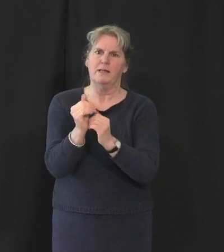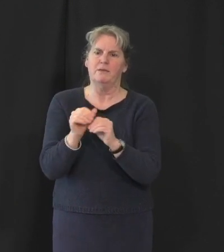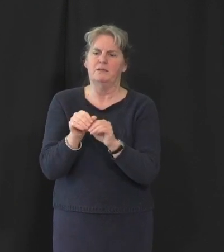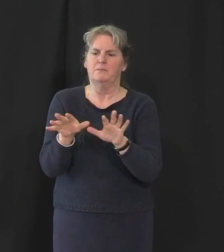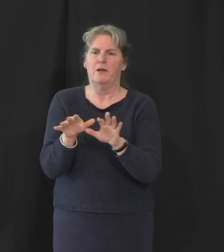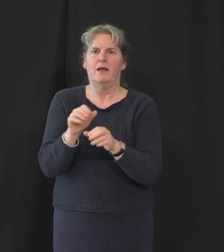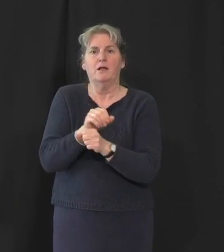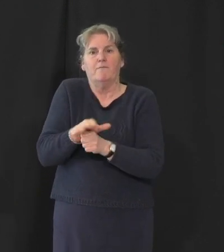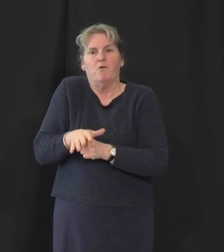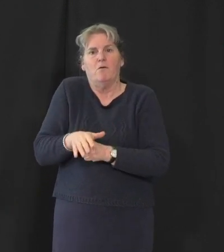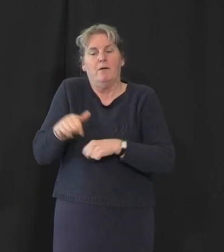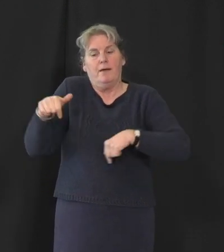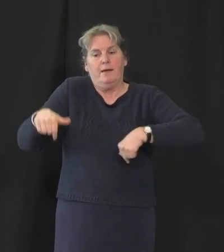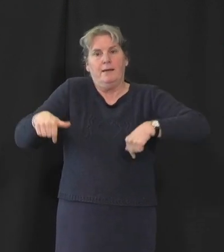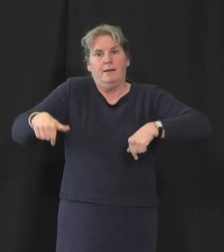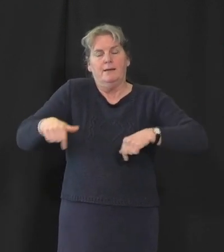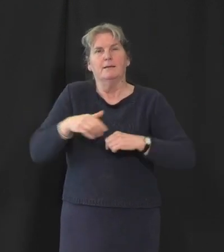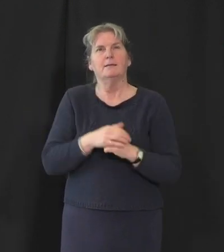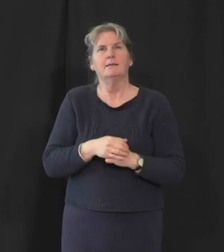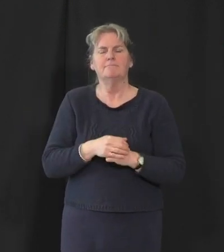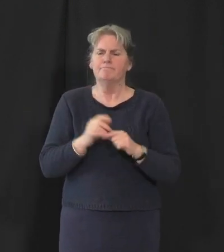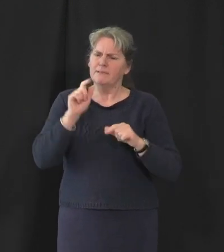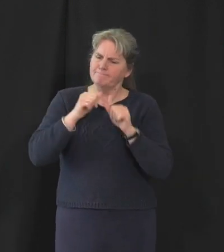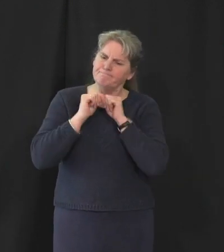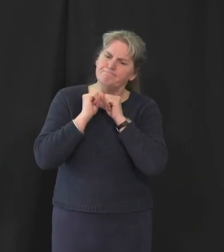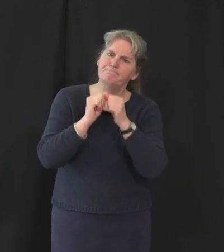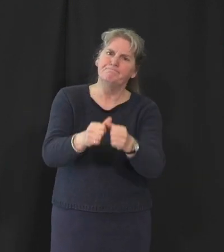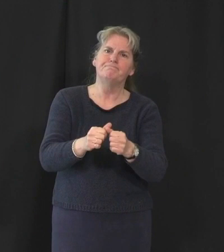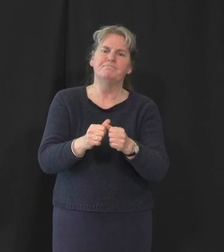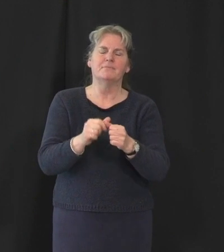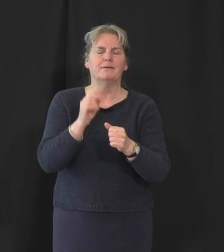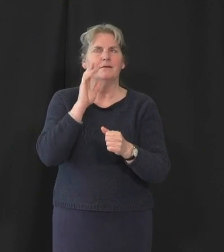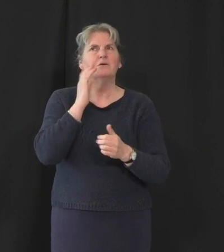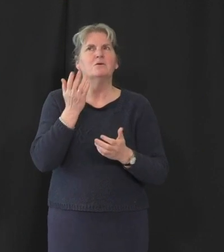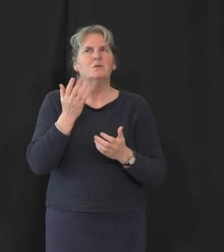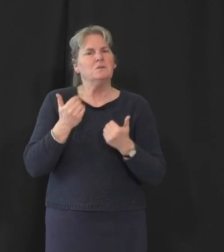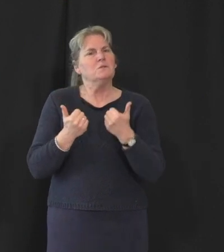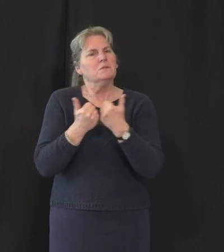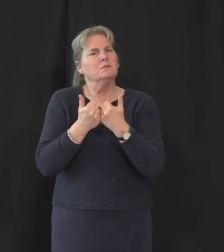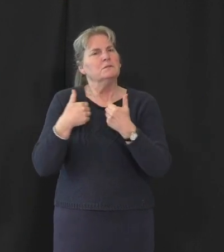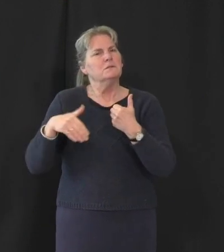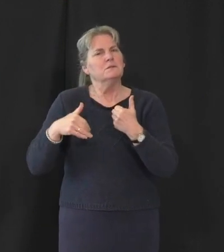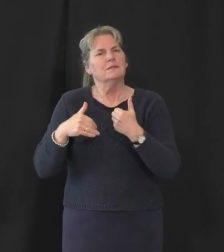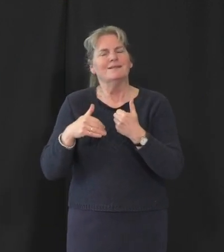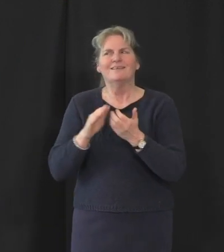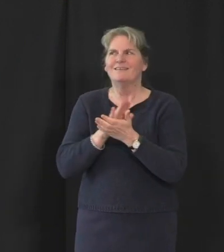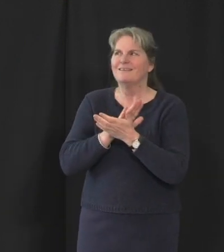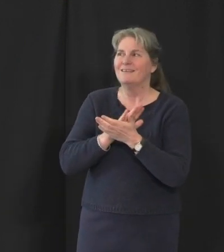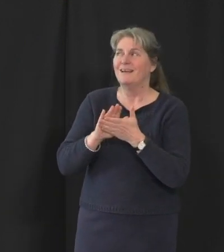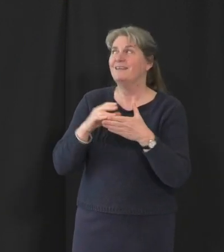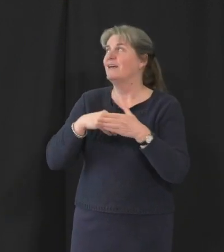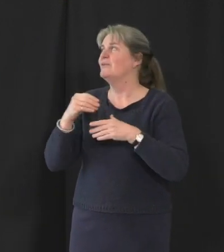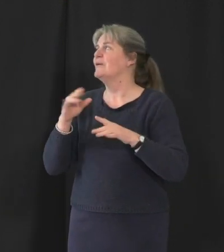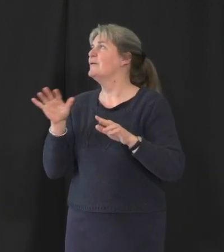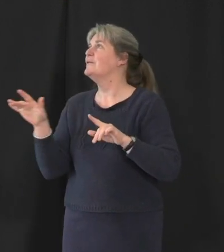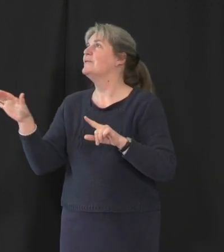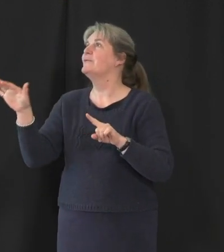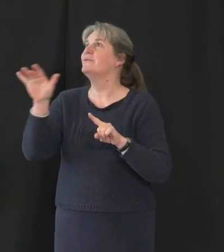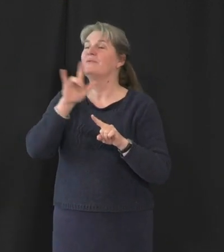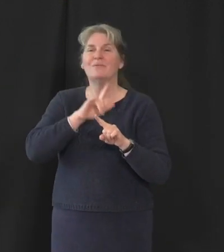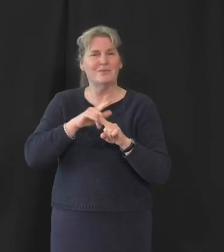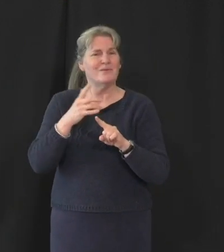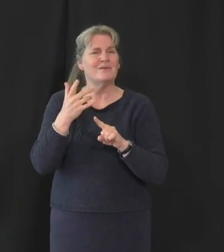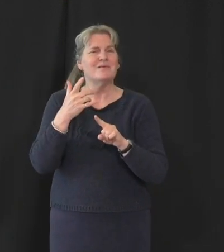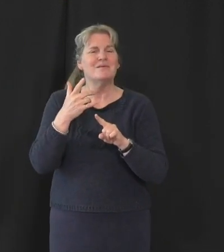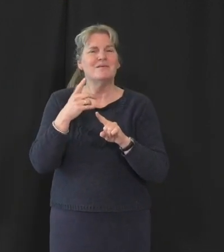territory. We must continue these efforts, as challenging as they may be, as nice as it is getting outside, so that we